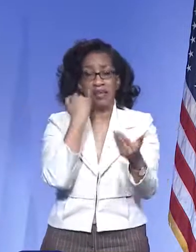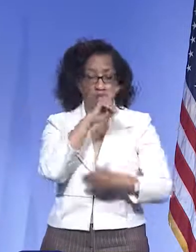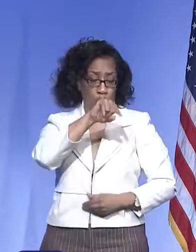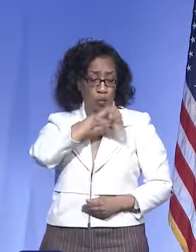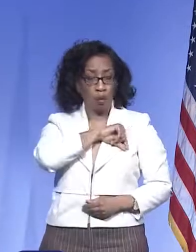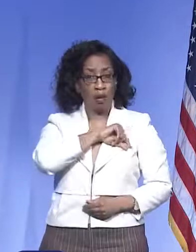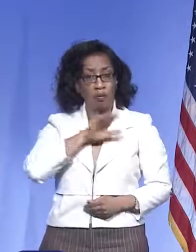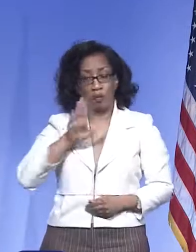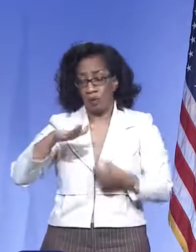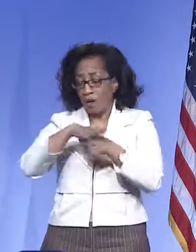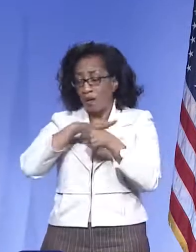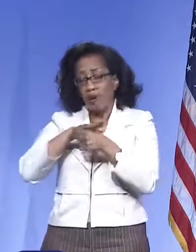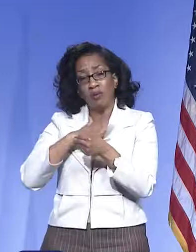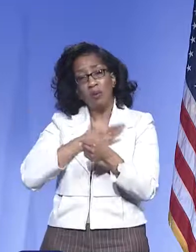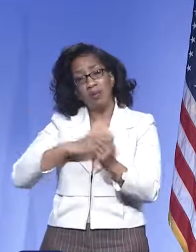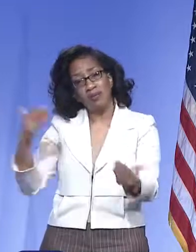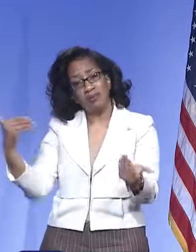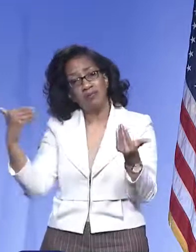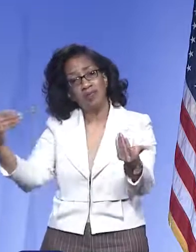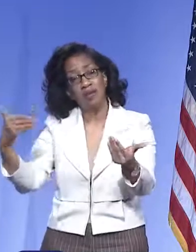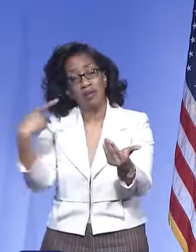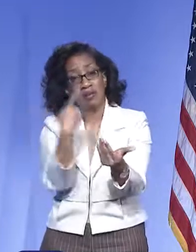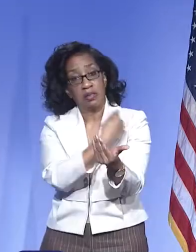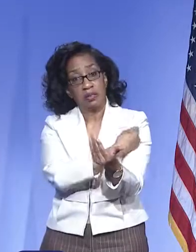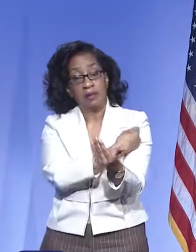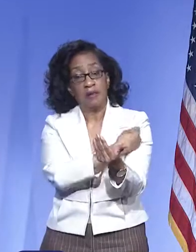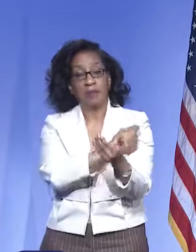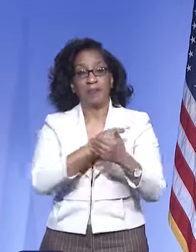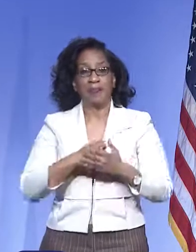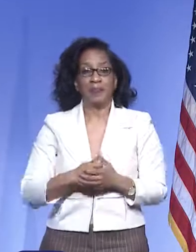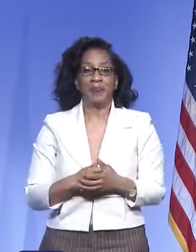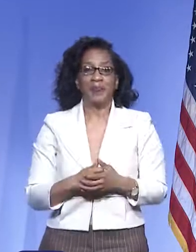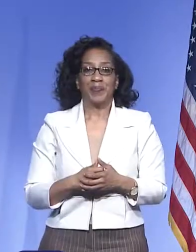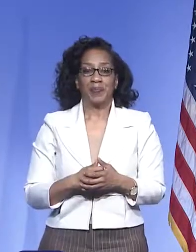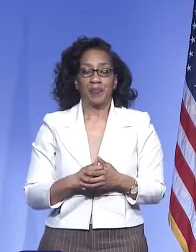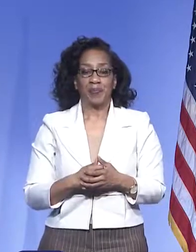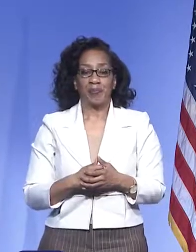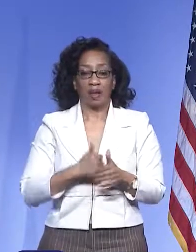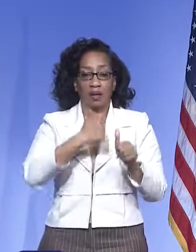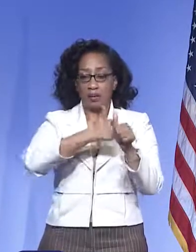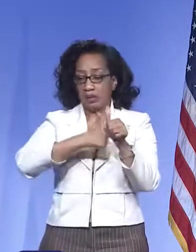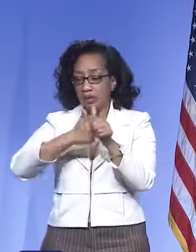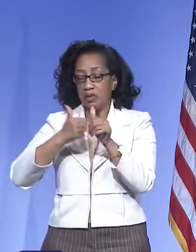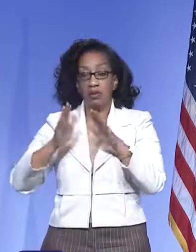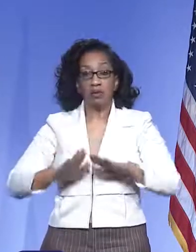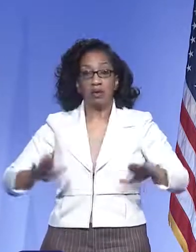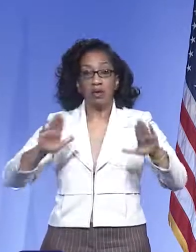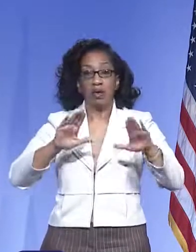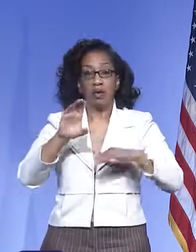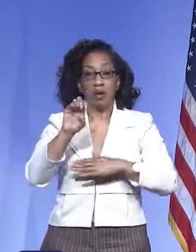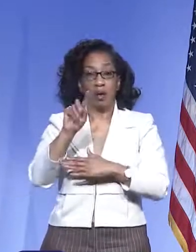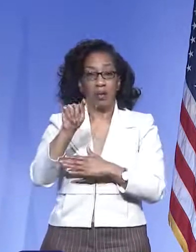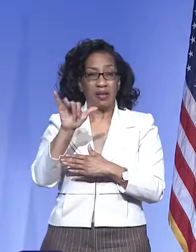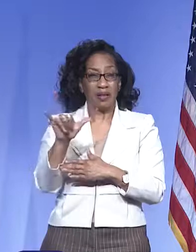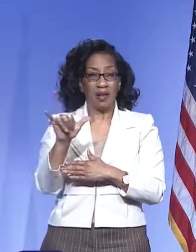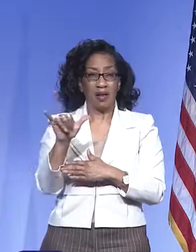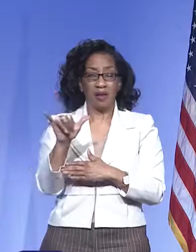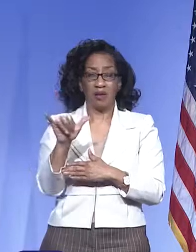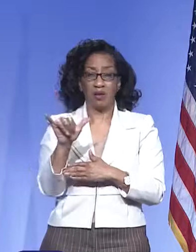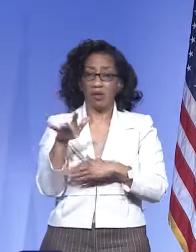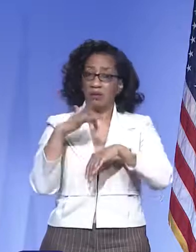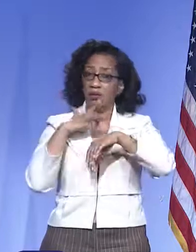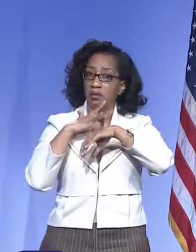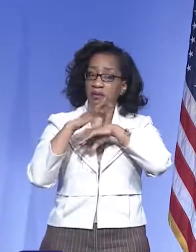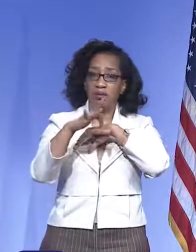where you live. And I believe throughout the surrounding counties, there's broad availability. As you've